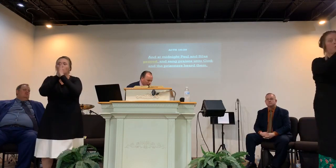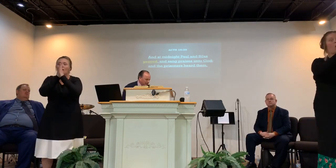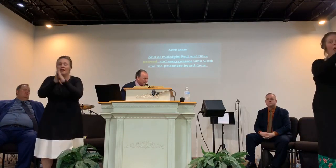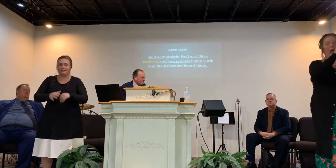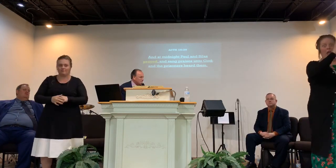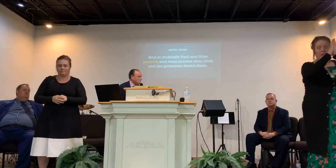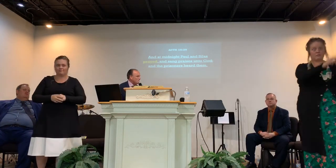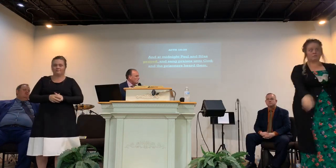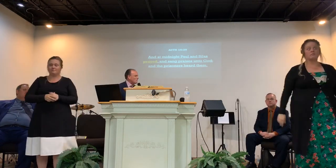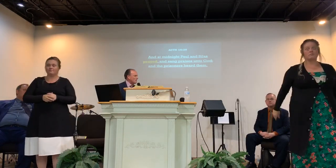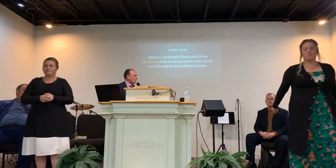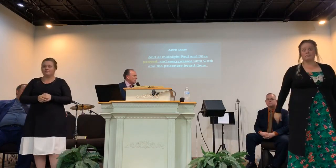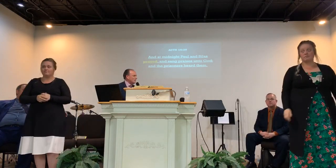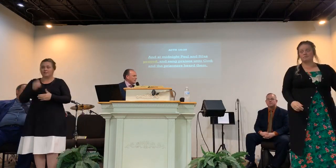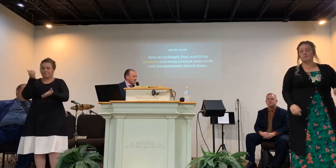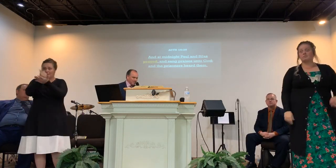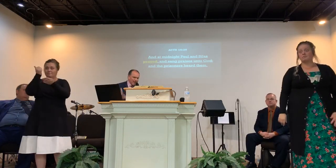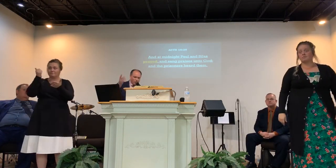pray.